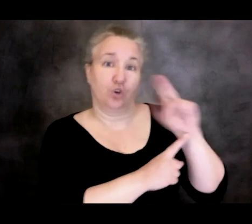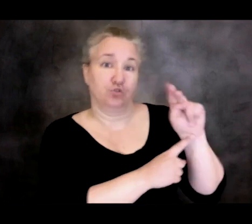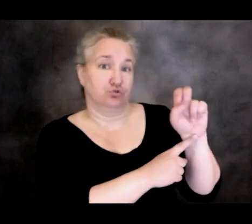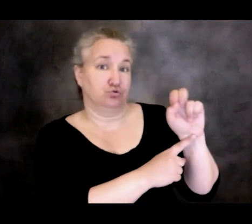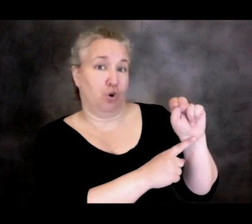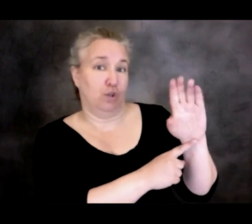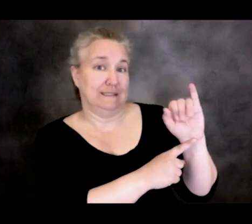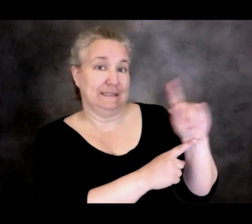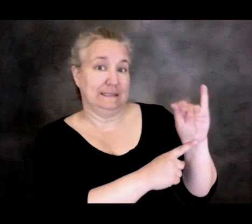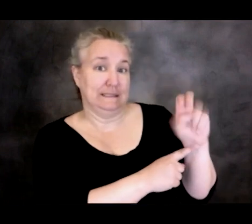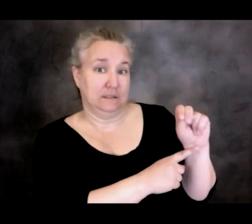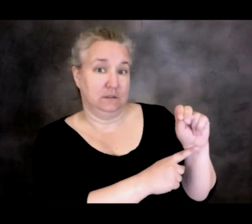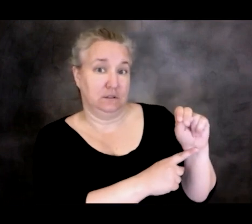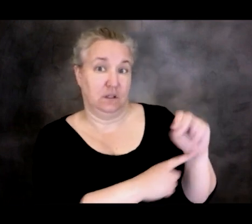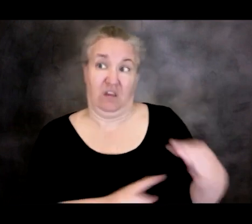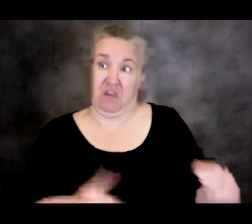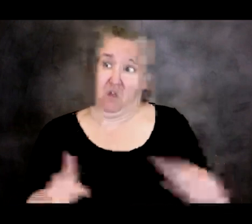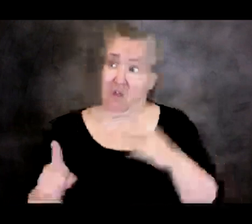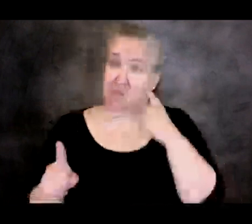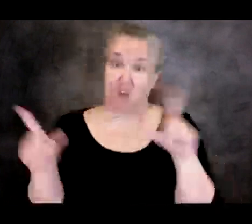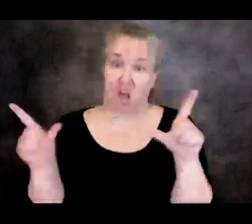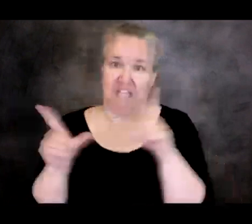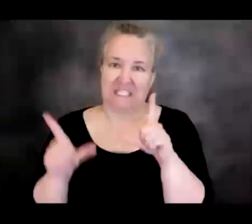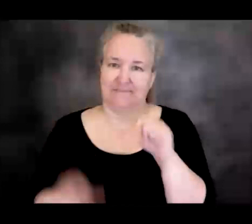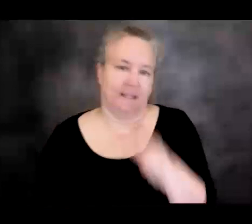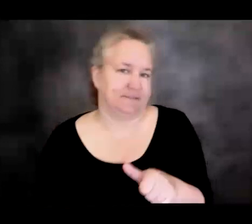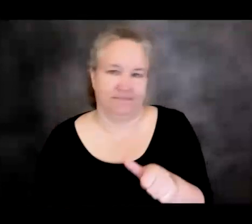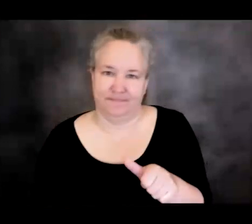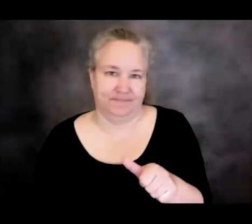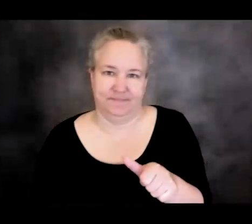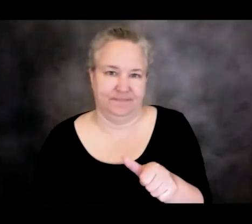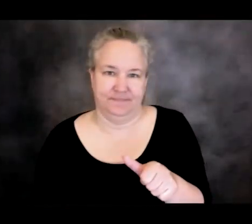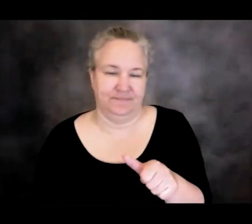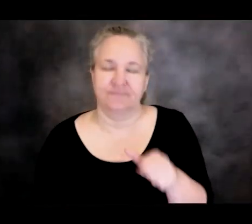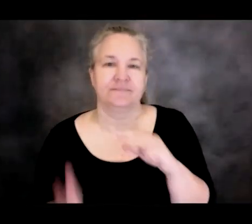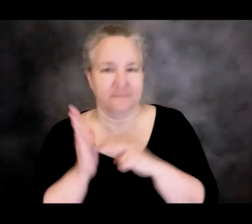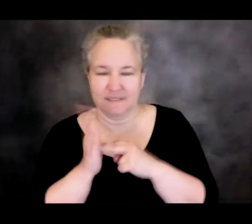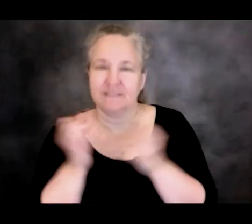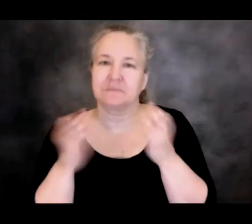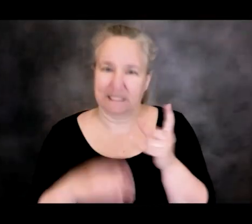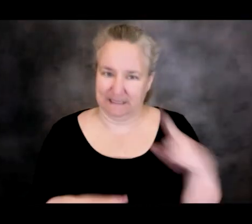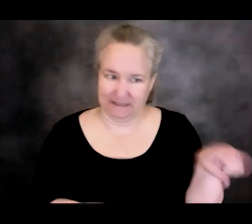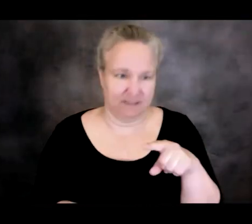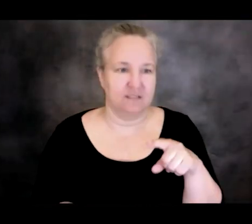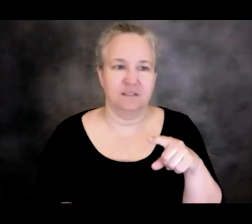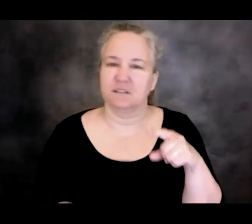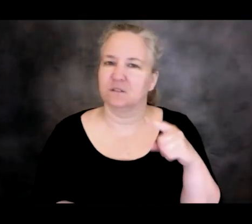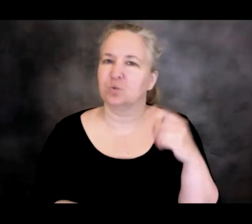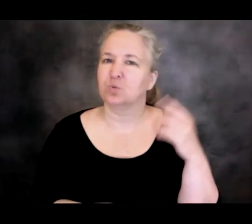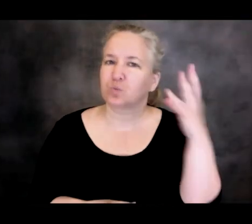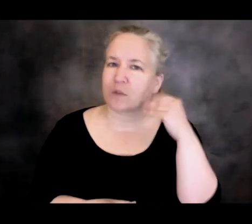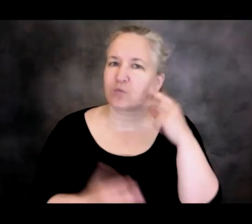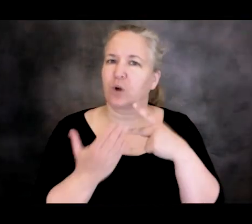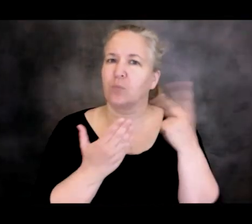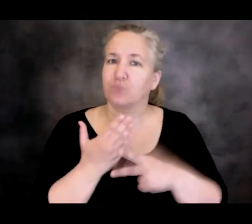eligible for these license programs. And so many of them went through programs